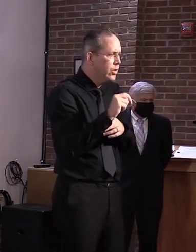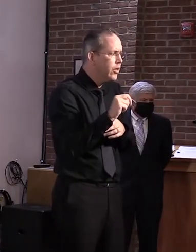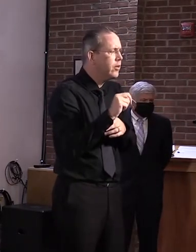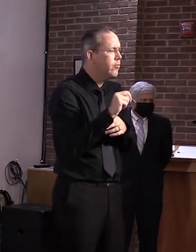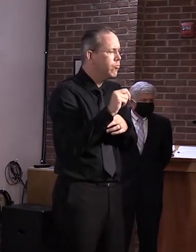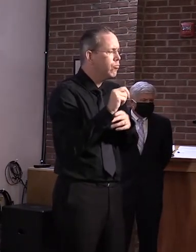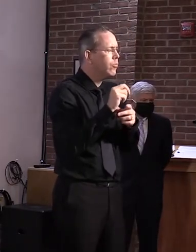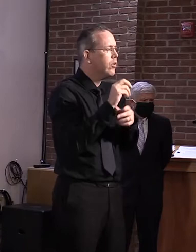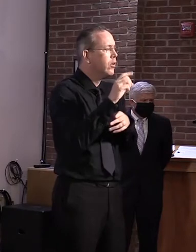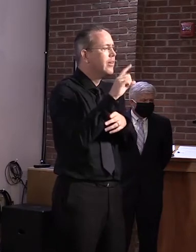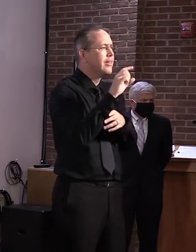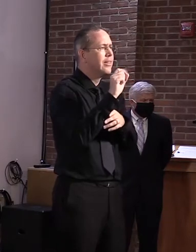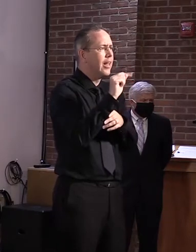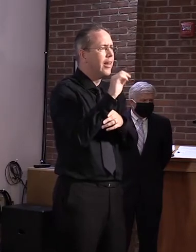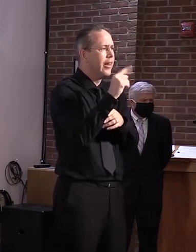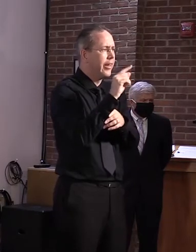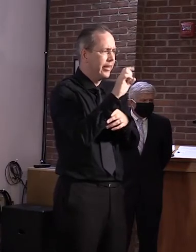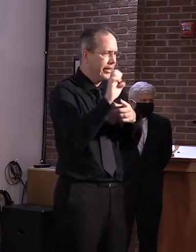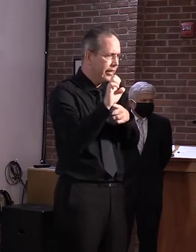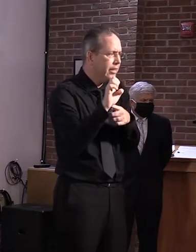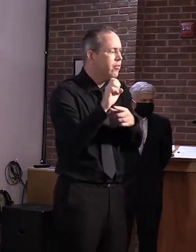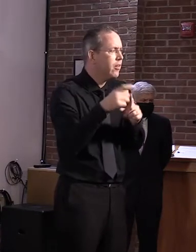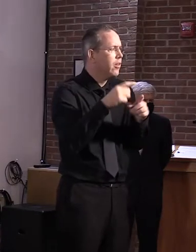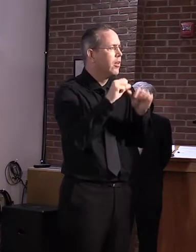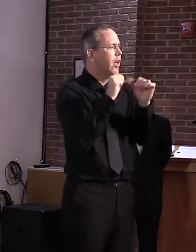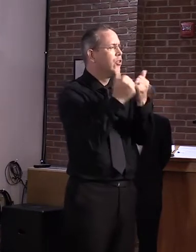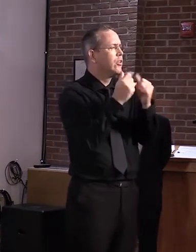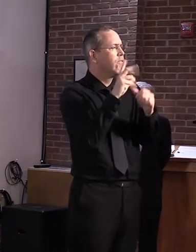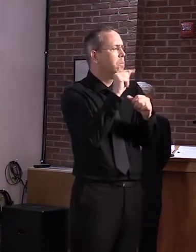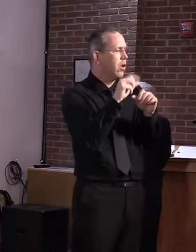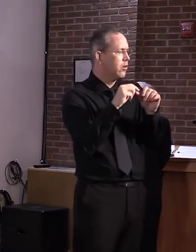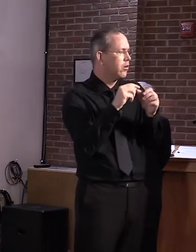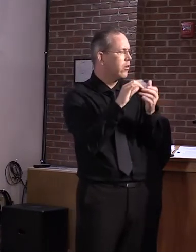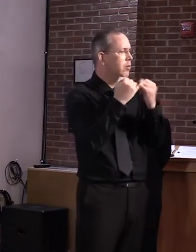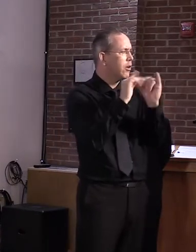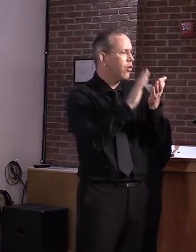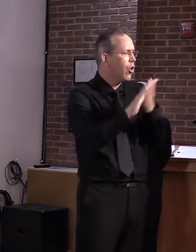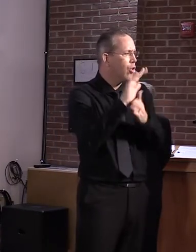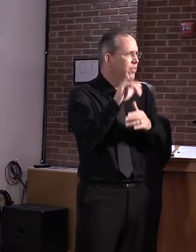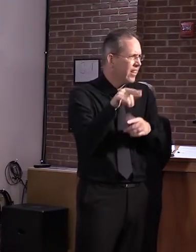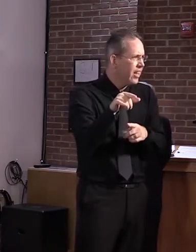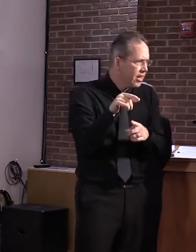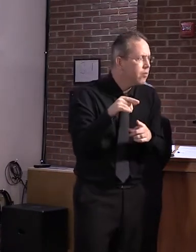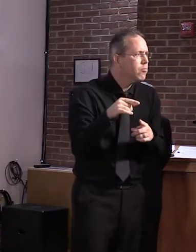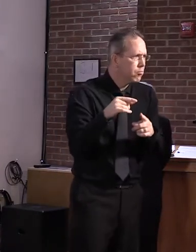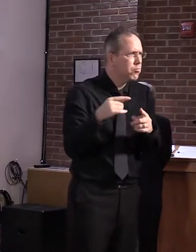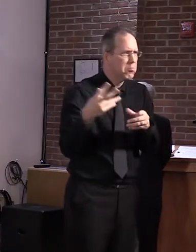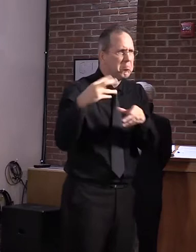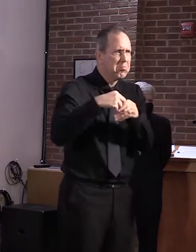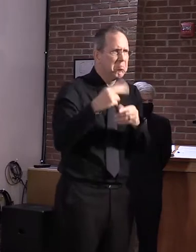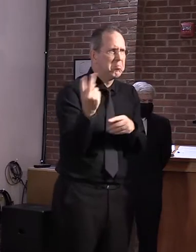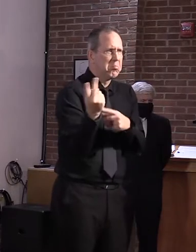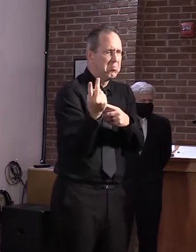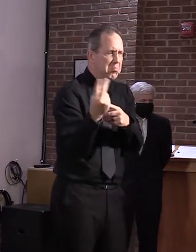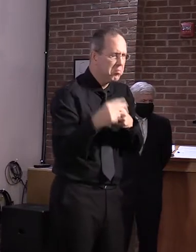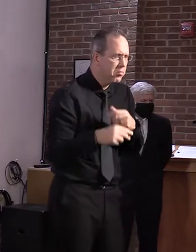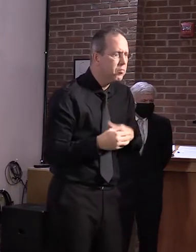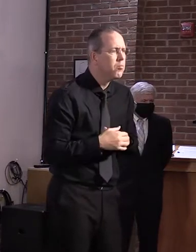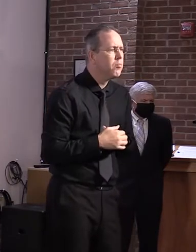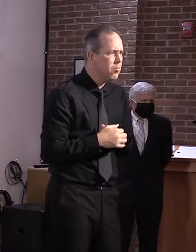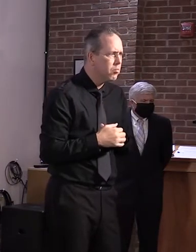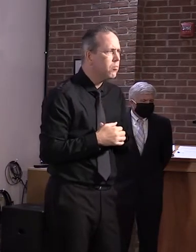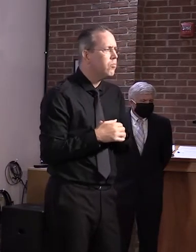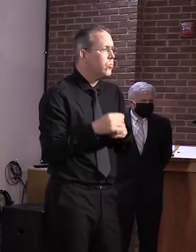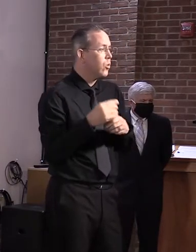reps from UVM, the entire state college system, and all of the independent colleges. So every portion